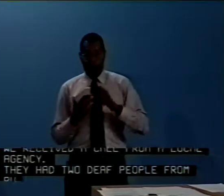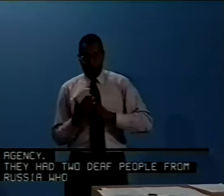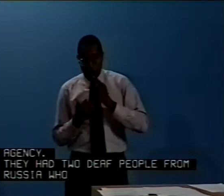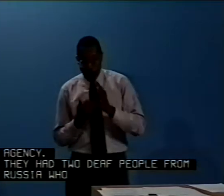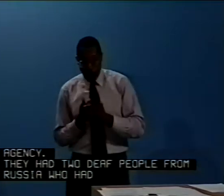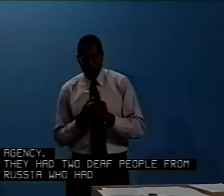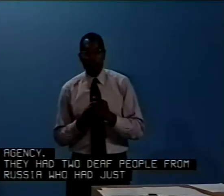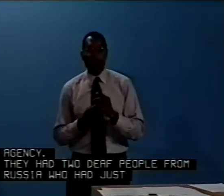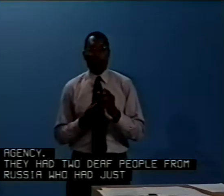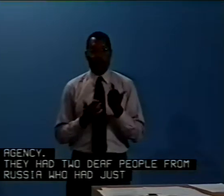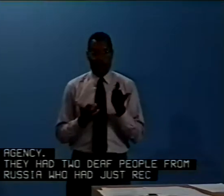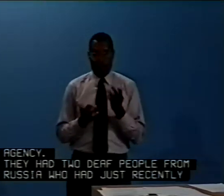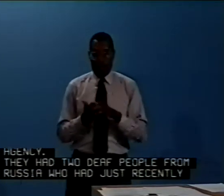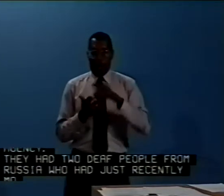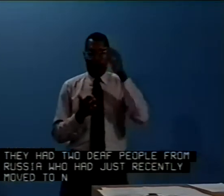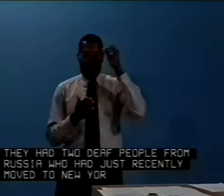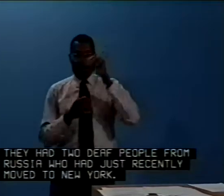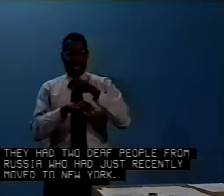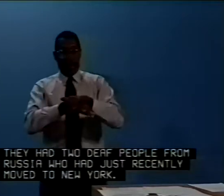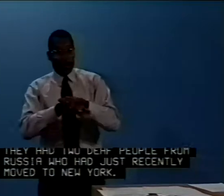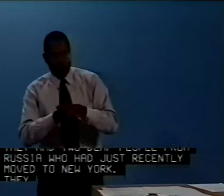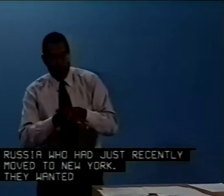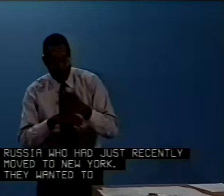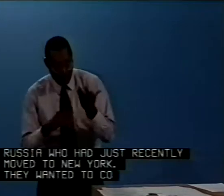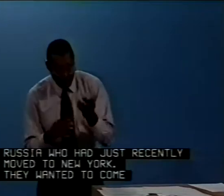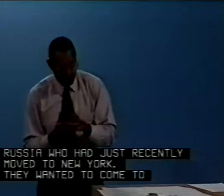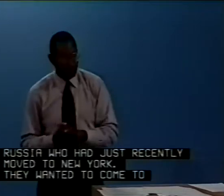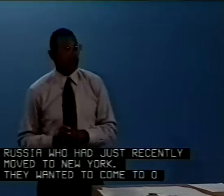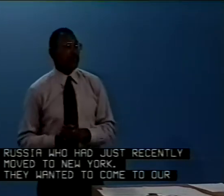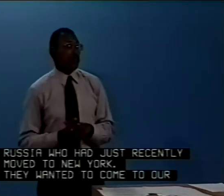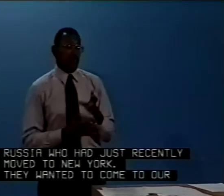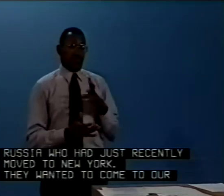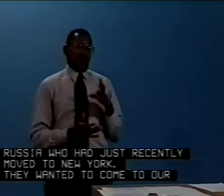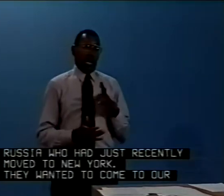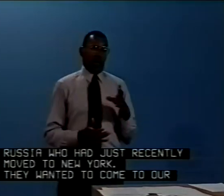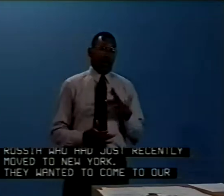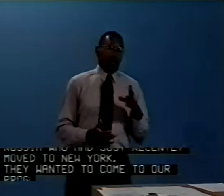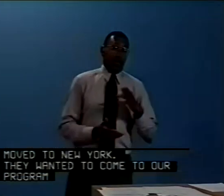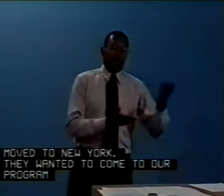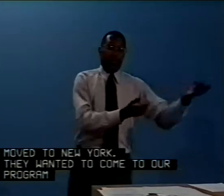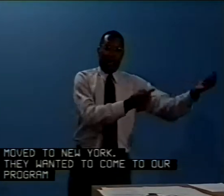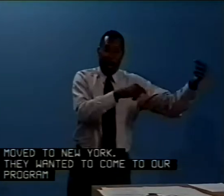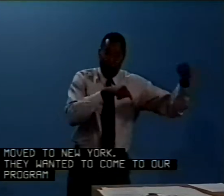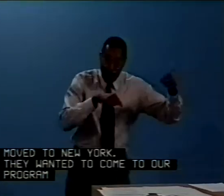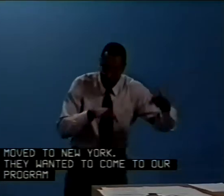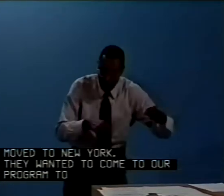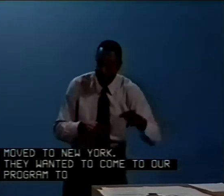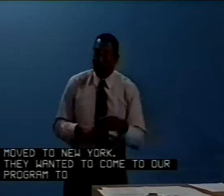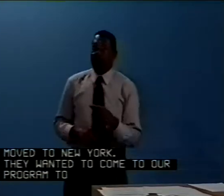They wanted to come to our program to acquire English. That was fine. They came.